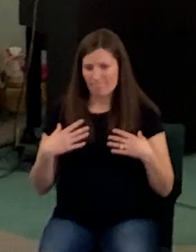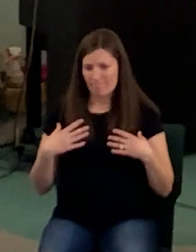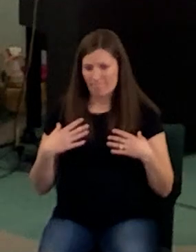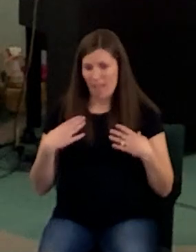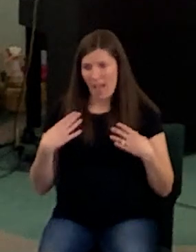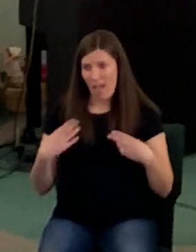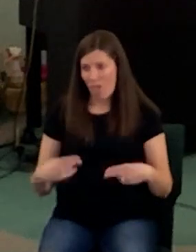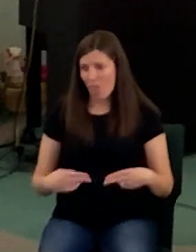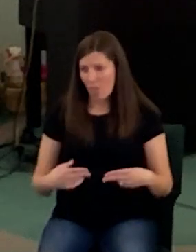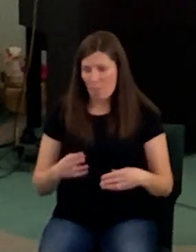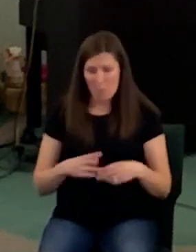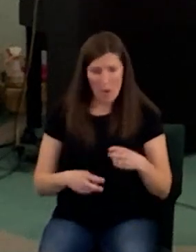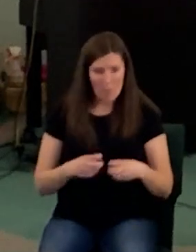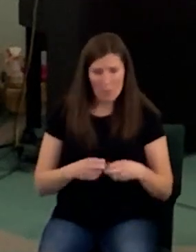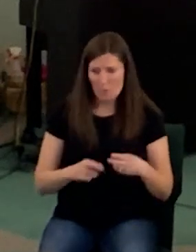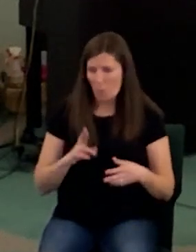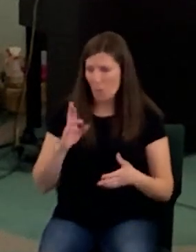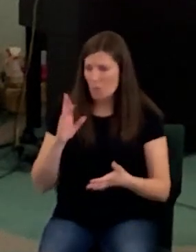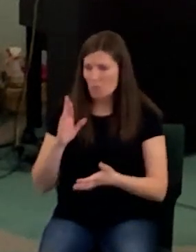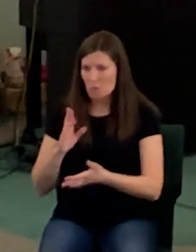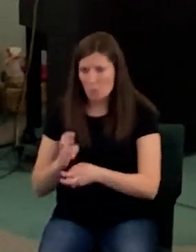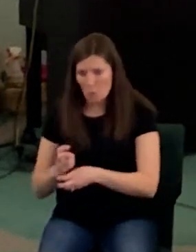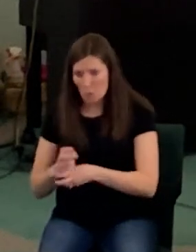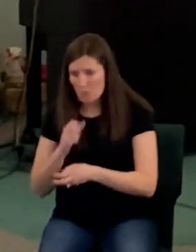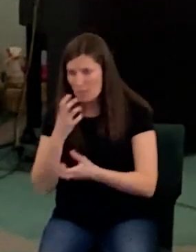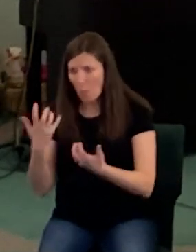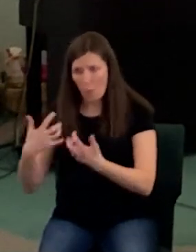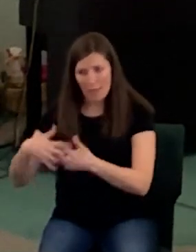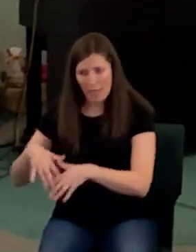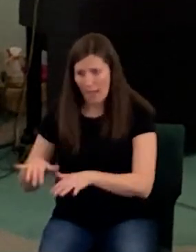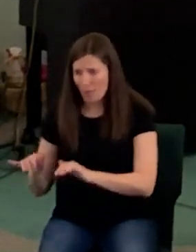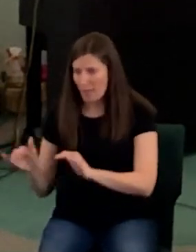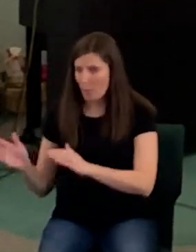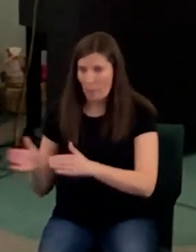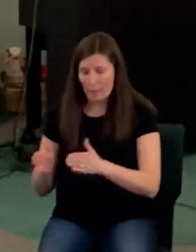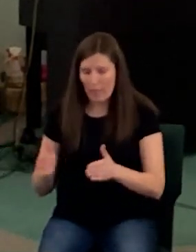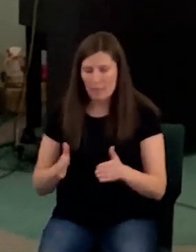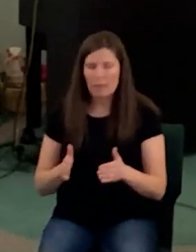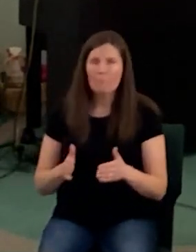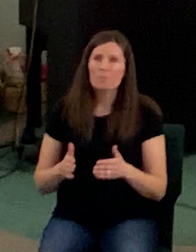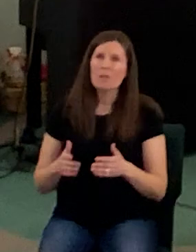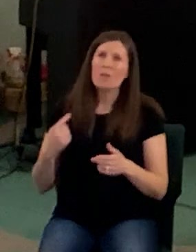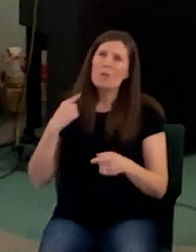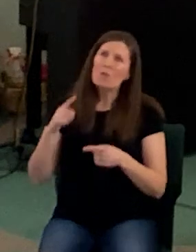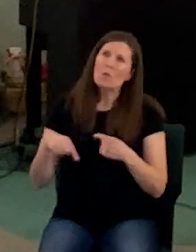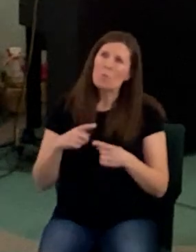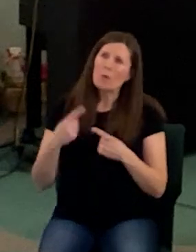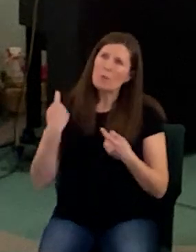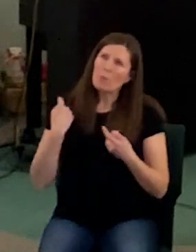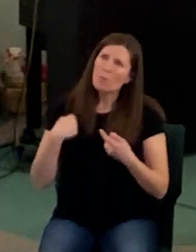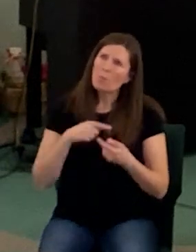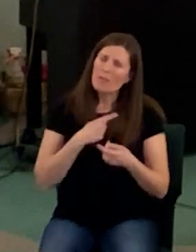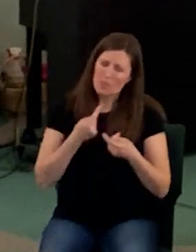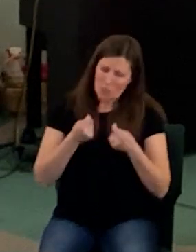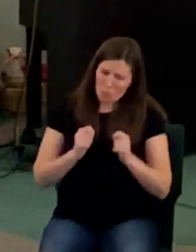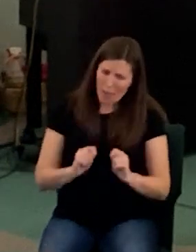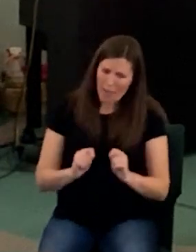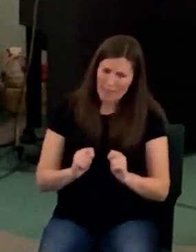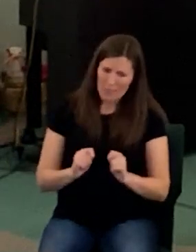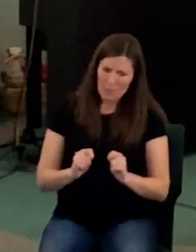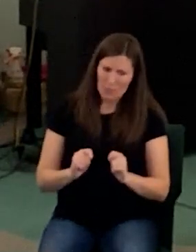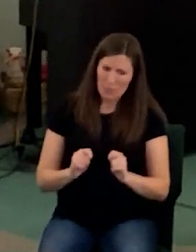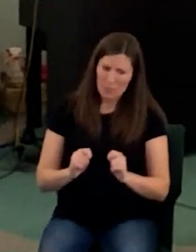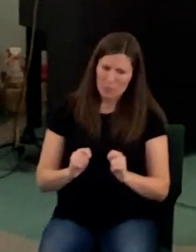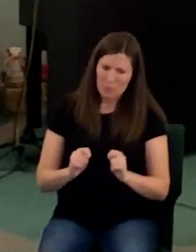Or school doesn't seem to work out like we planned it. When we try to combat those issues without God's help,